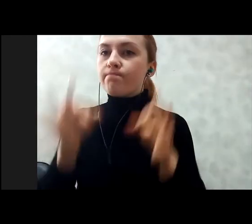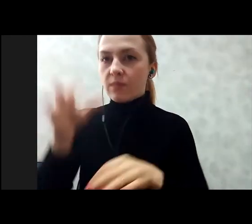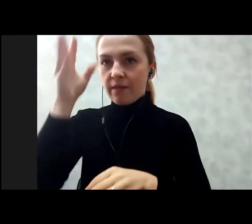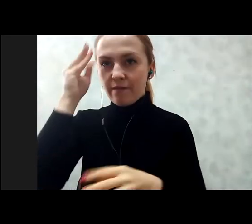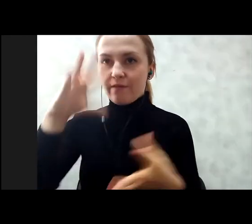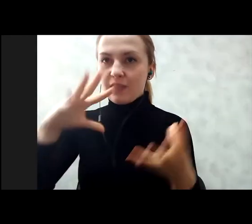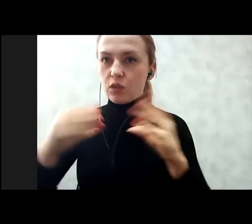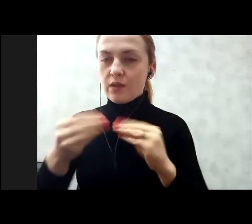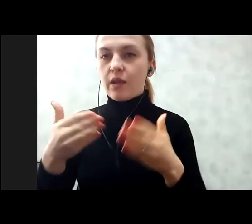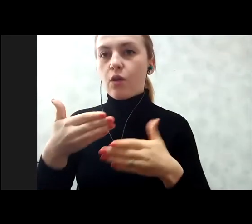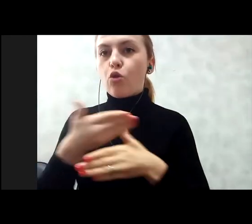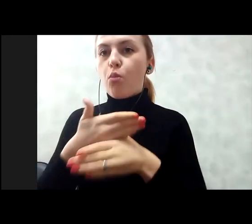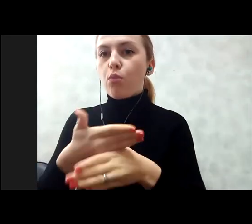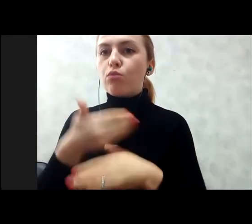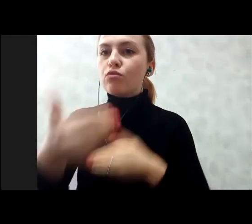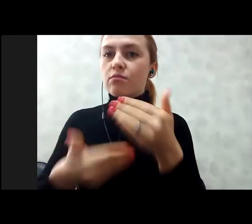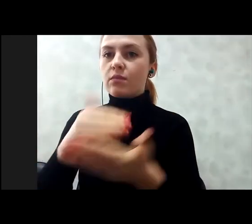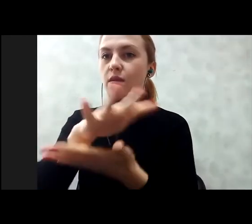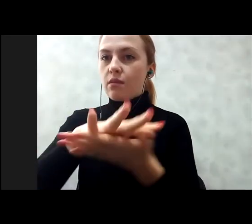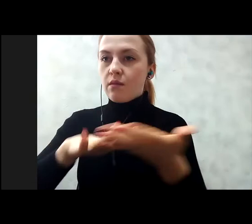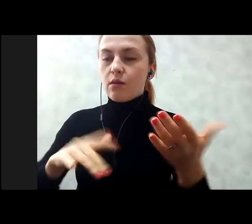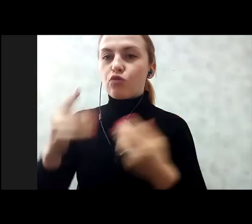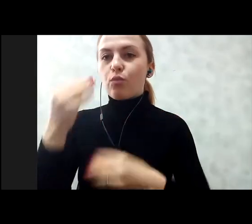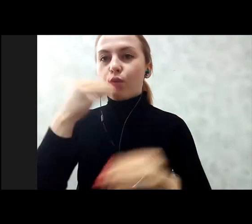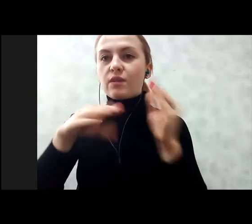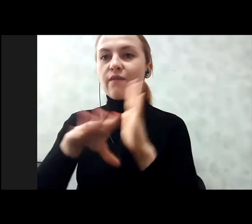summarize the achievements and the drawbacks and